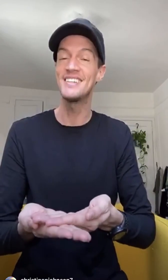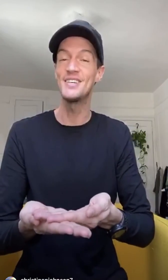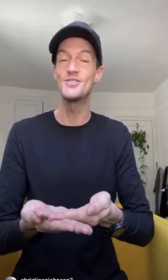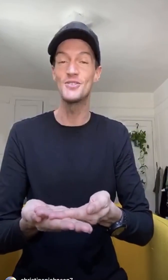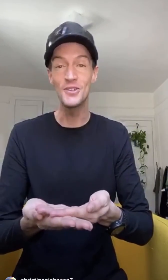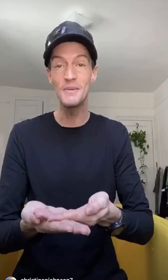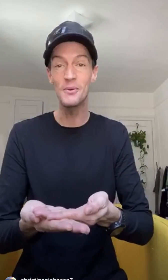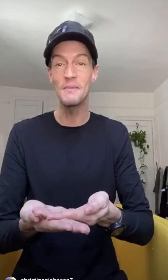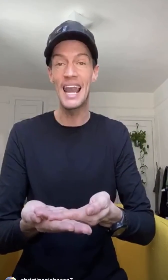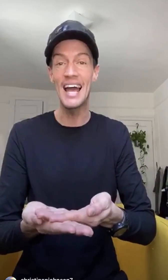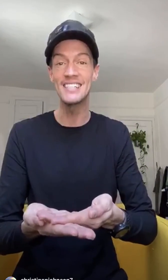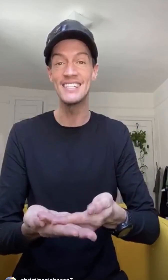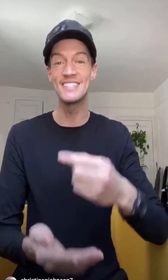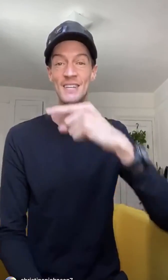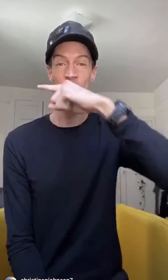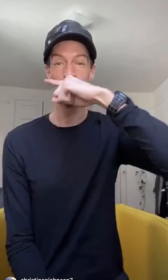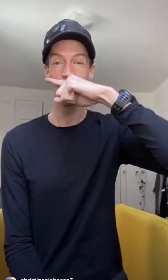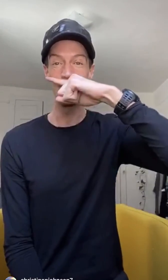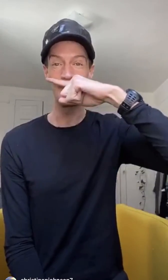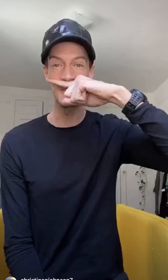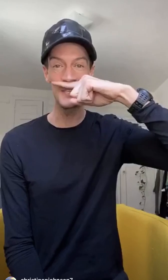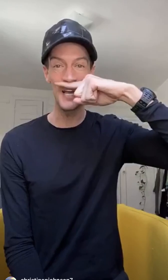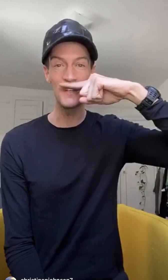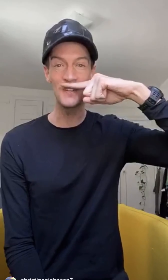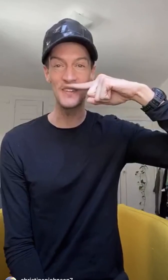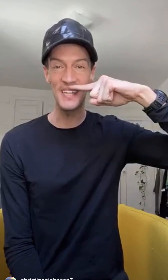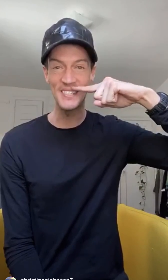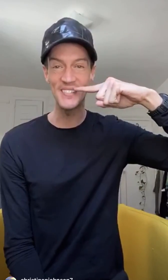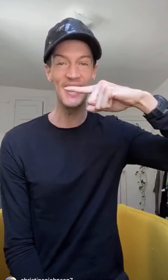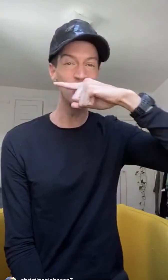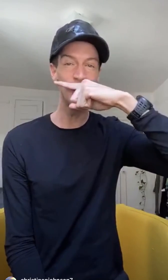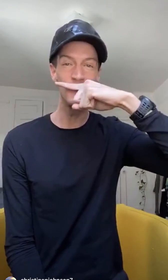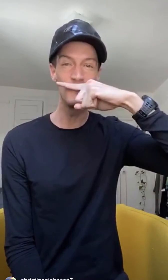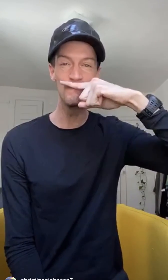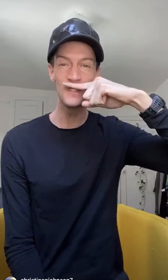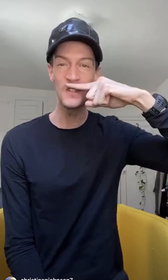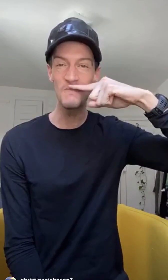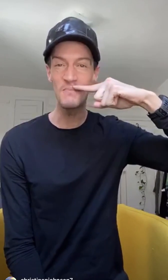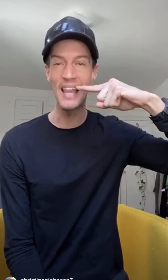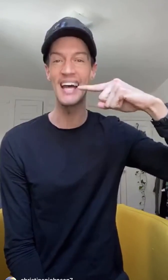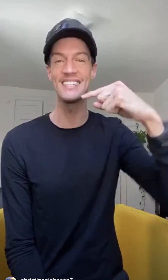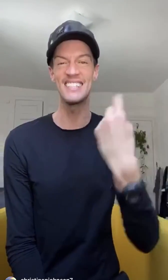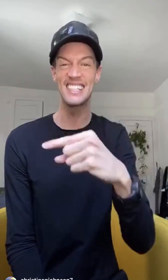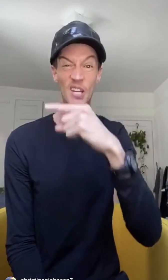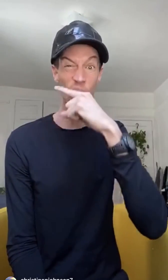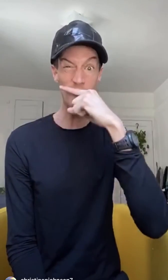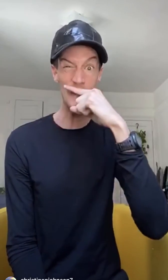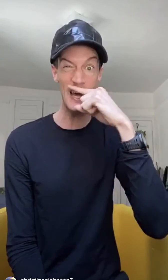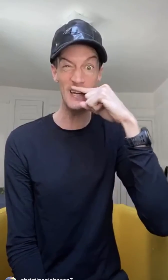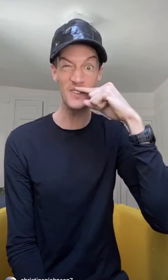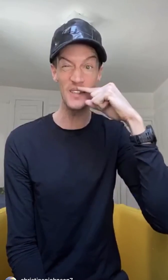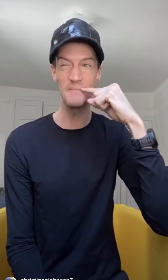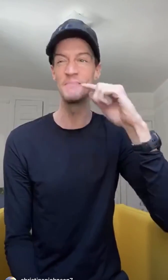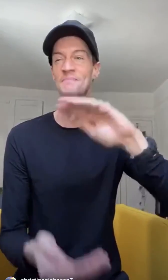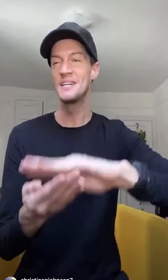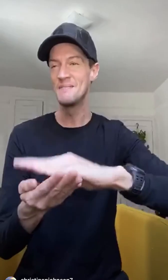doing the same thing. So that's the specific sign for kitchen, if you want to talk about that room of your house. But this is cook, pancake.